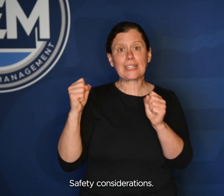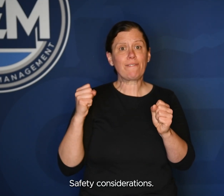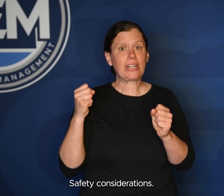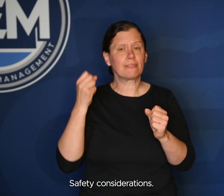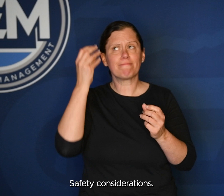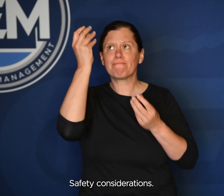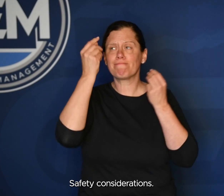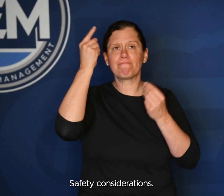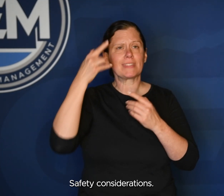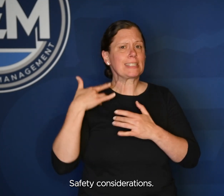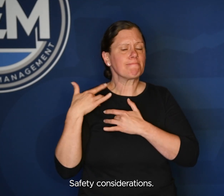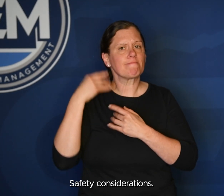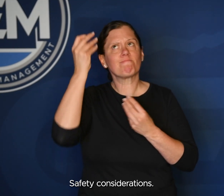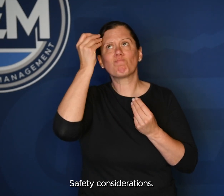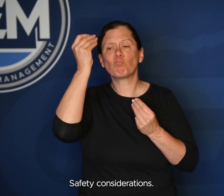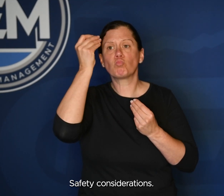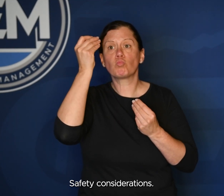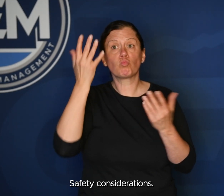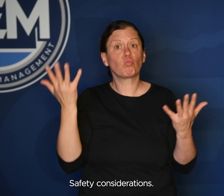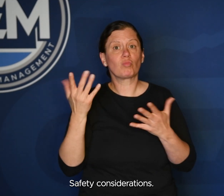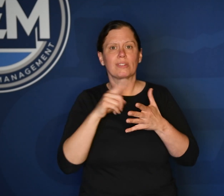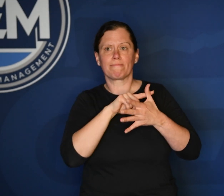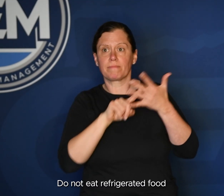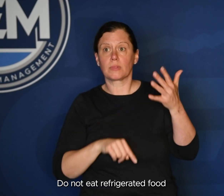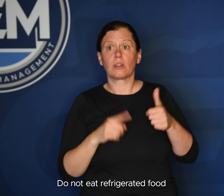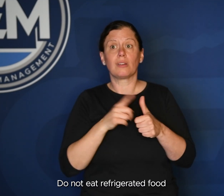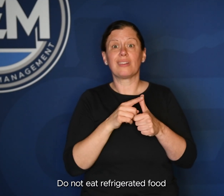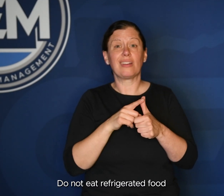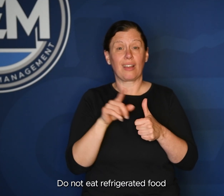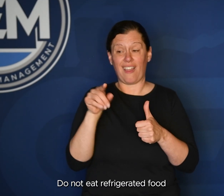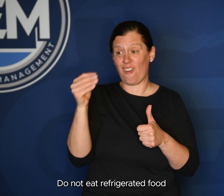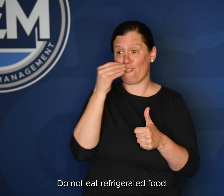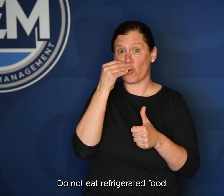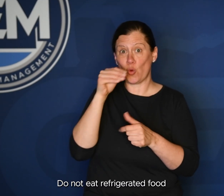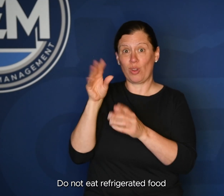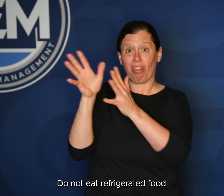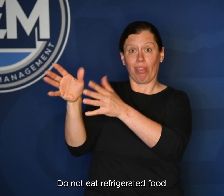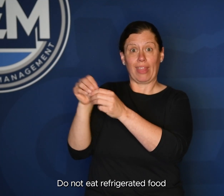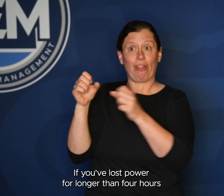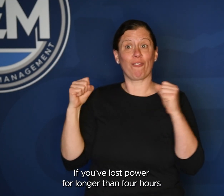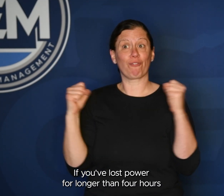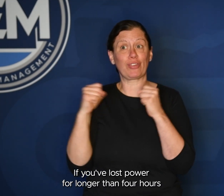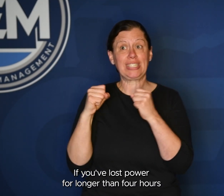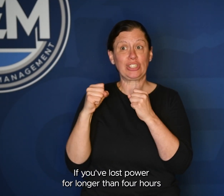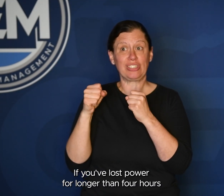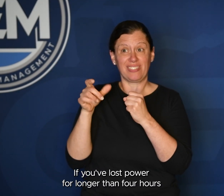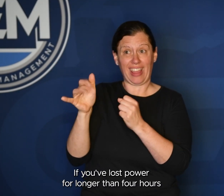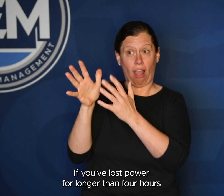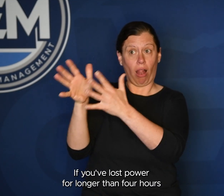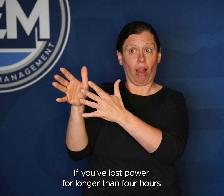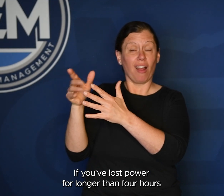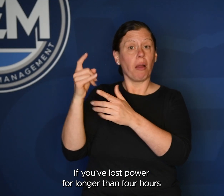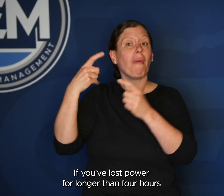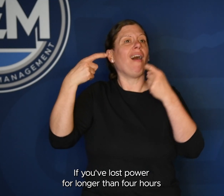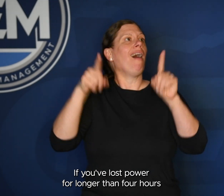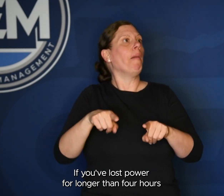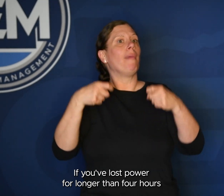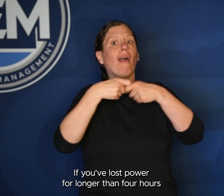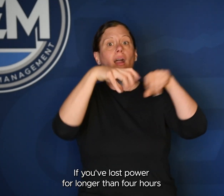Safety considerations. Do not eat refrigerated food if you've lost power for longer than 4